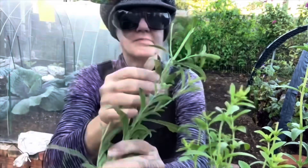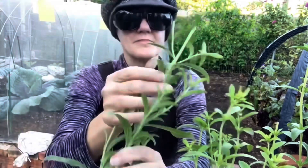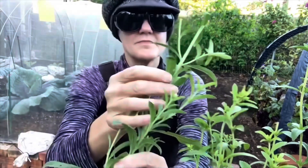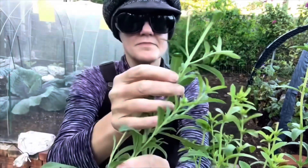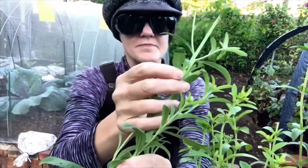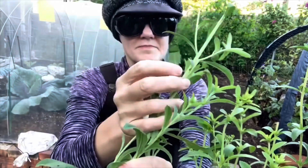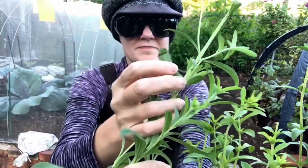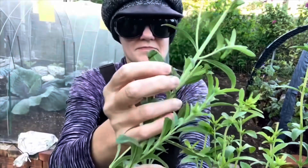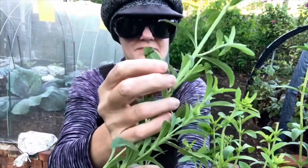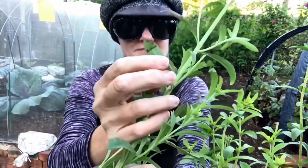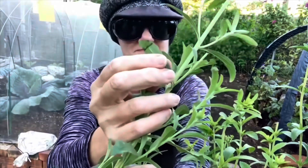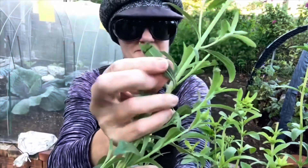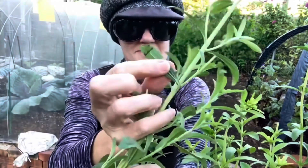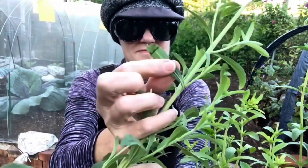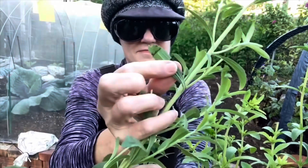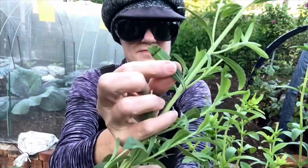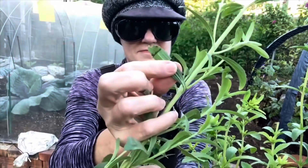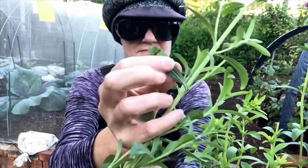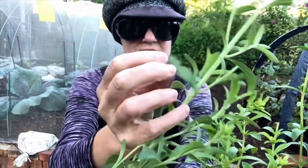Hold on a second. There it is.